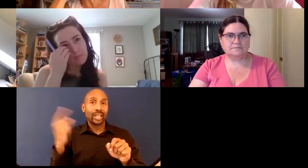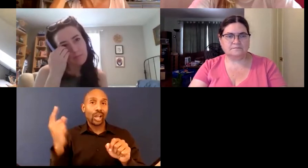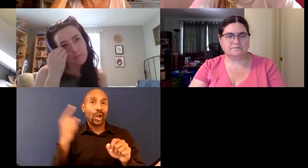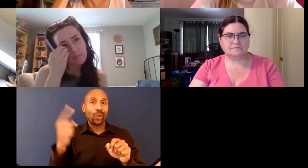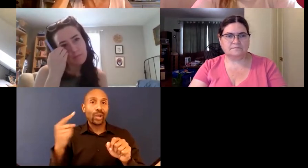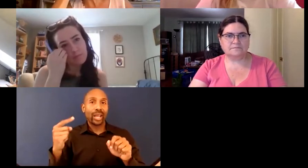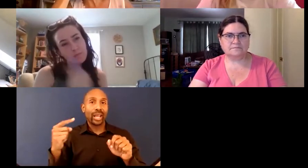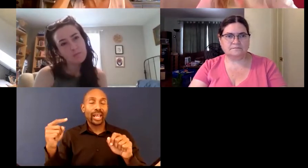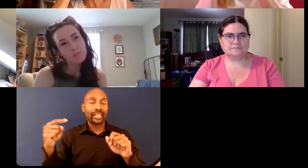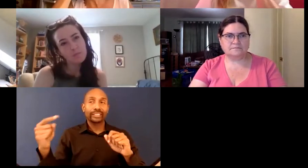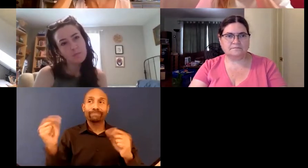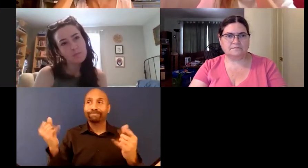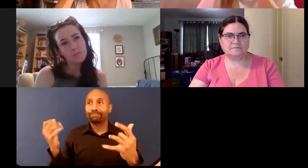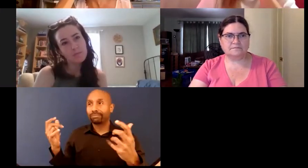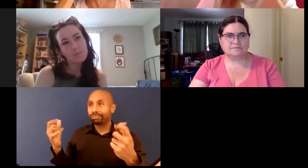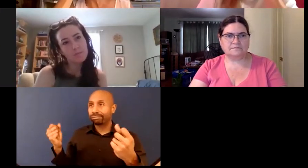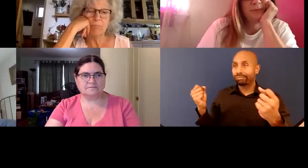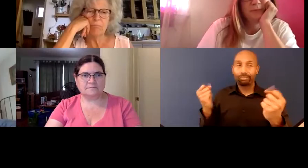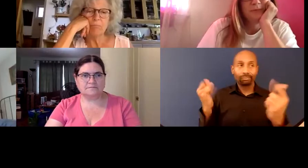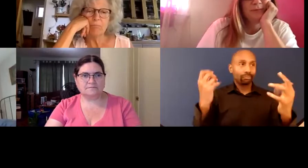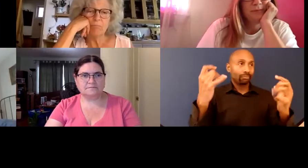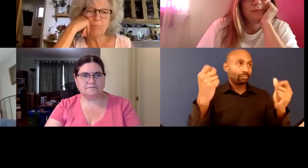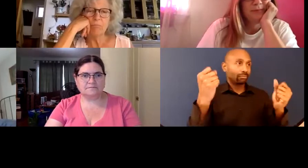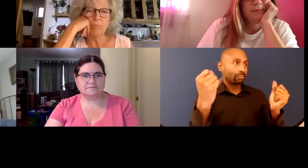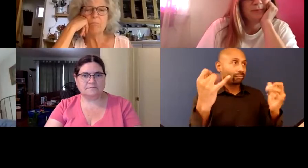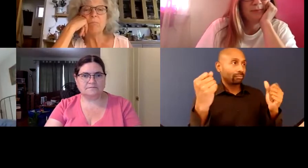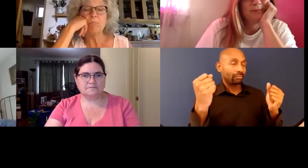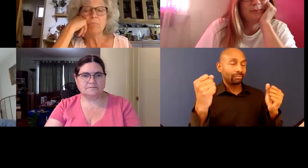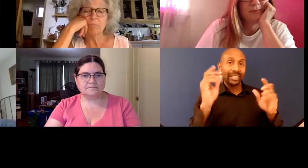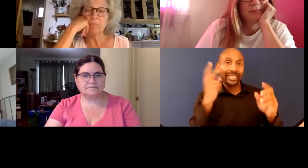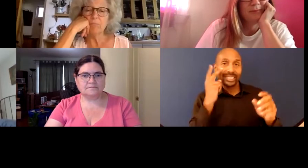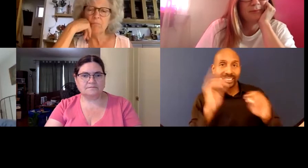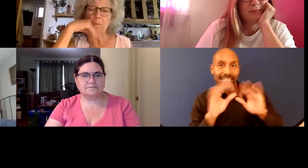move and speak, right? It's also